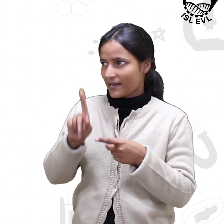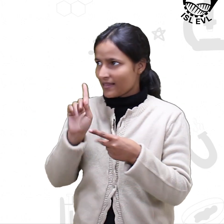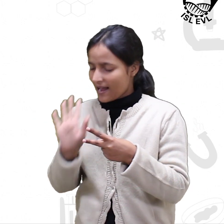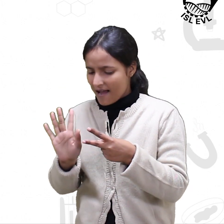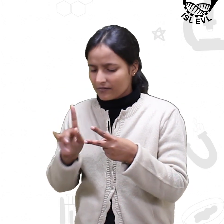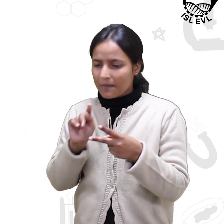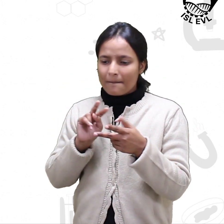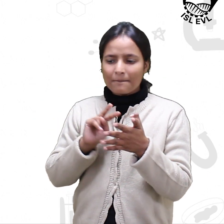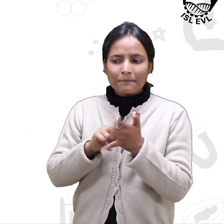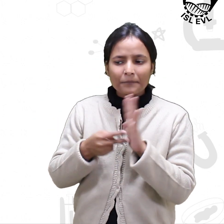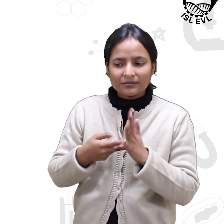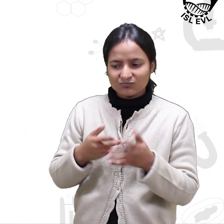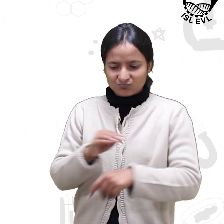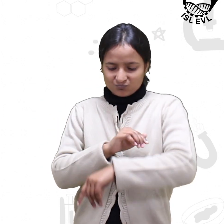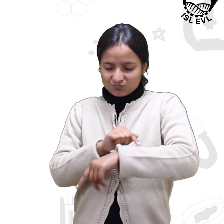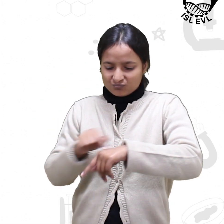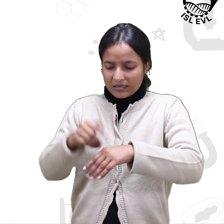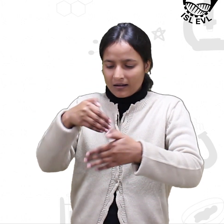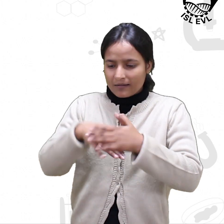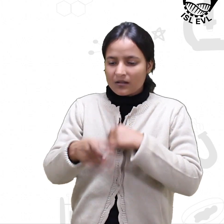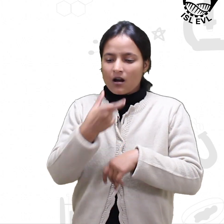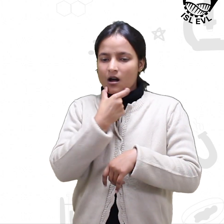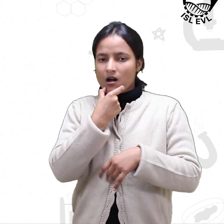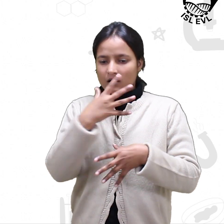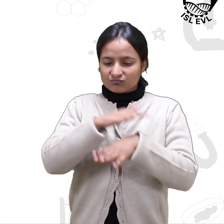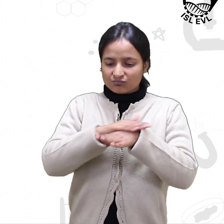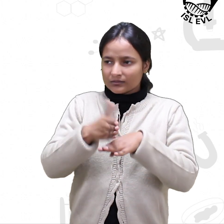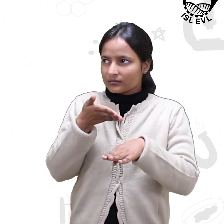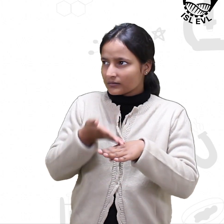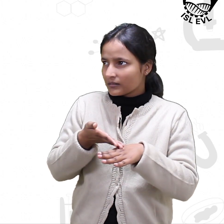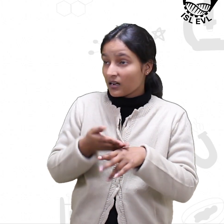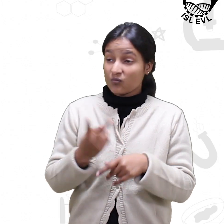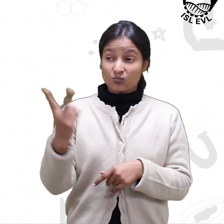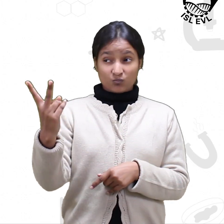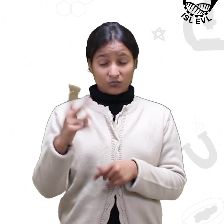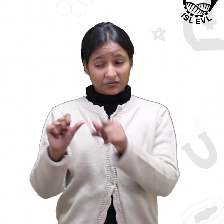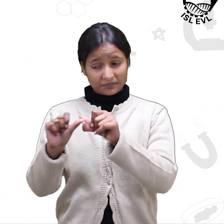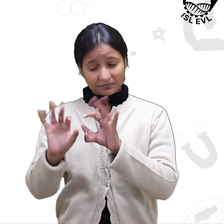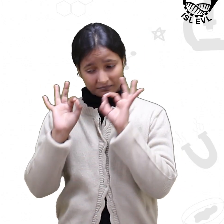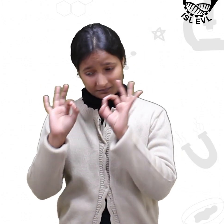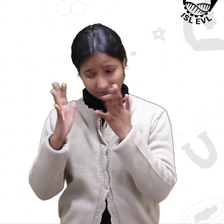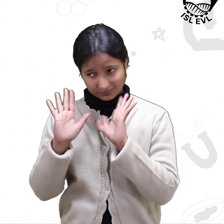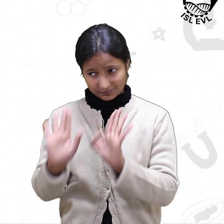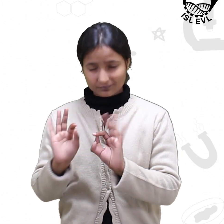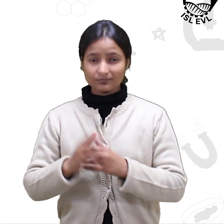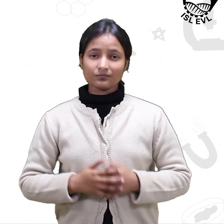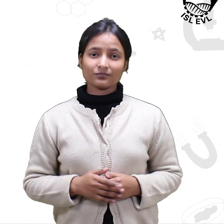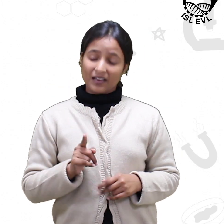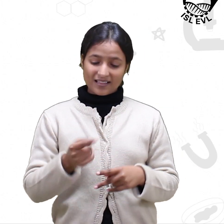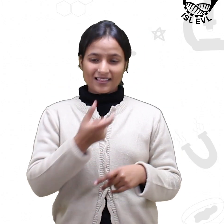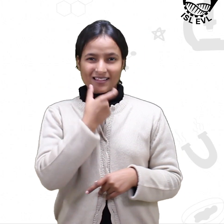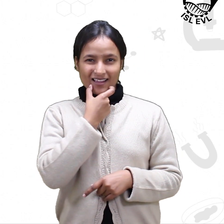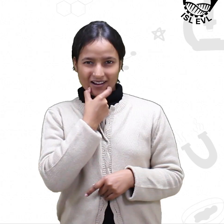which means the muscular or the skeletal system. Perfect answers from both of you. The nervous system and the muscular